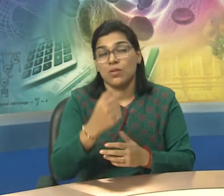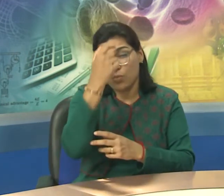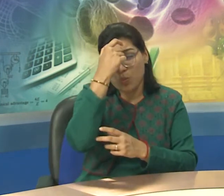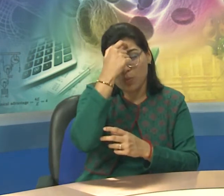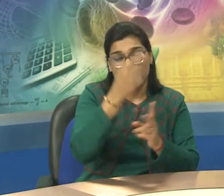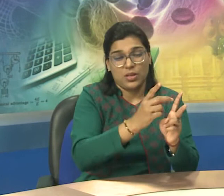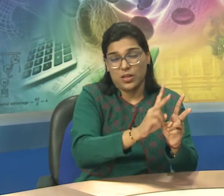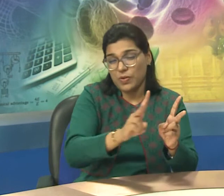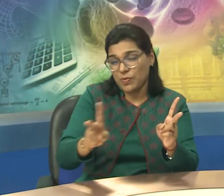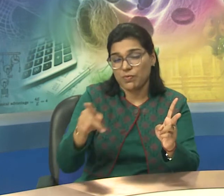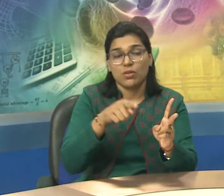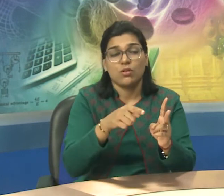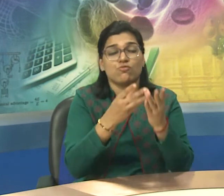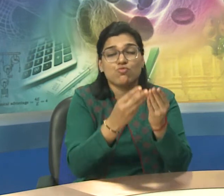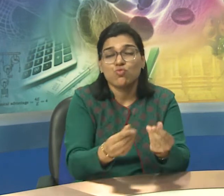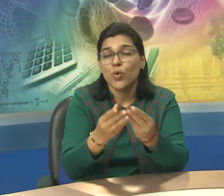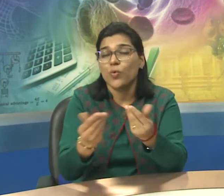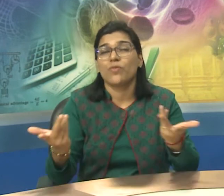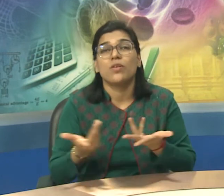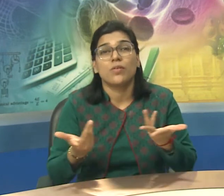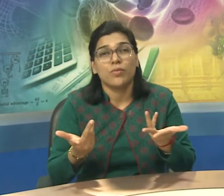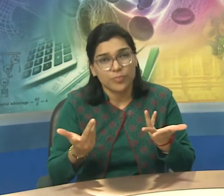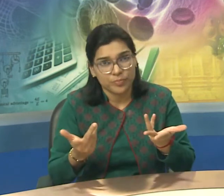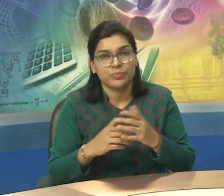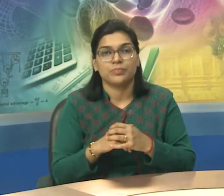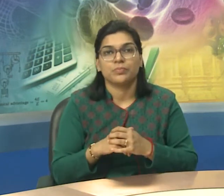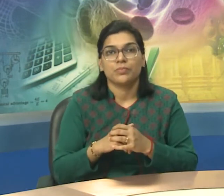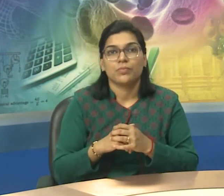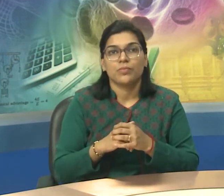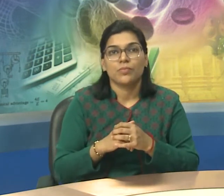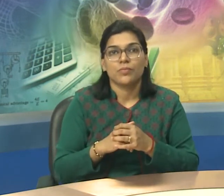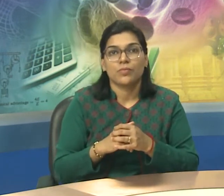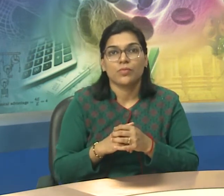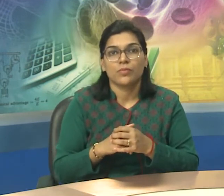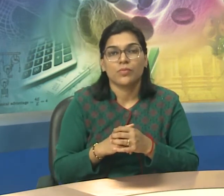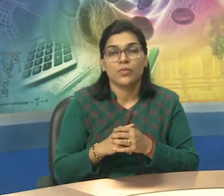Fifth, solution to the difficult problems.